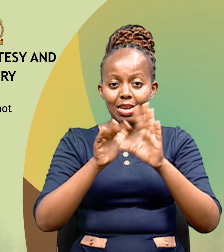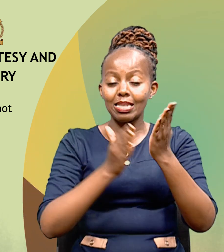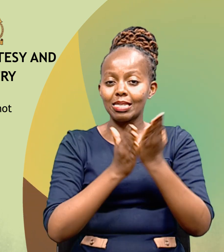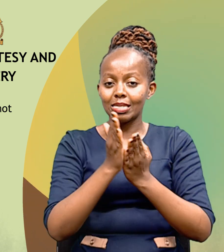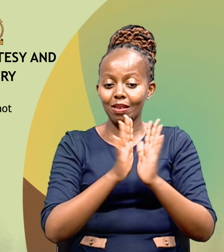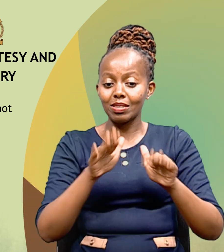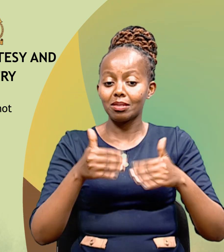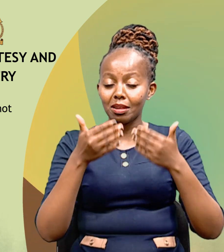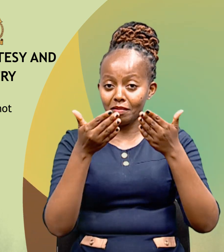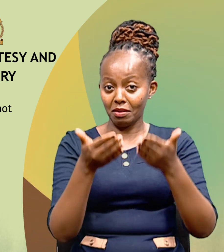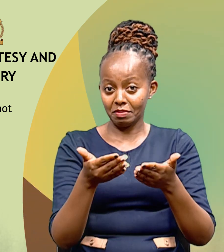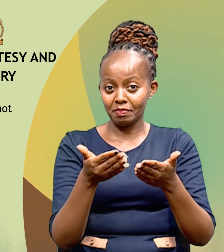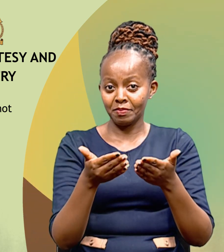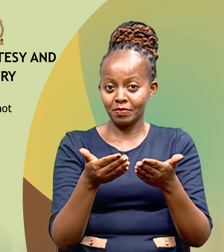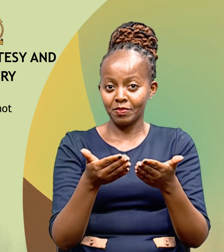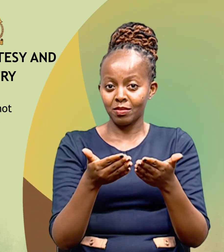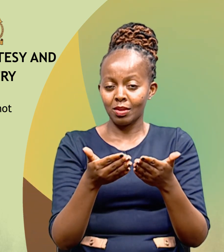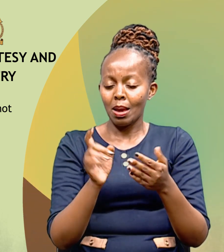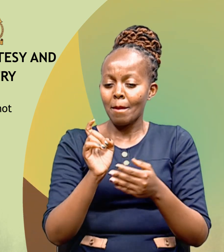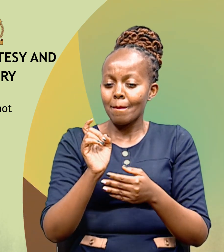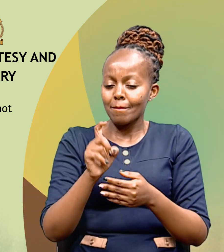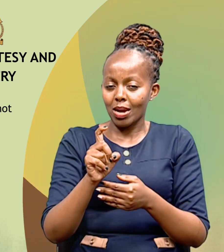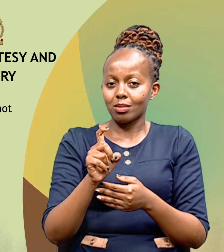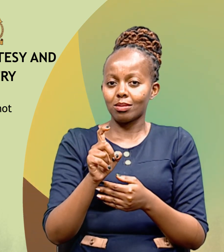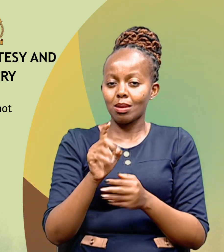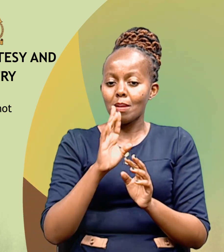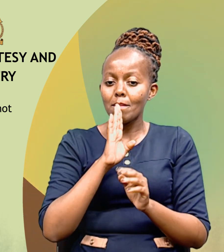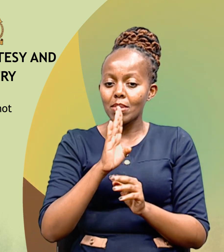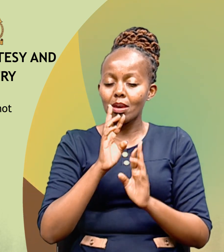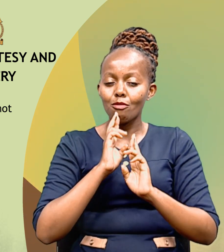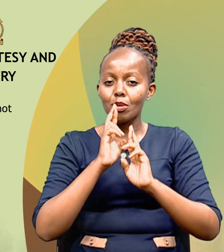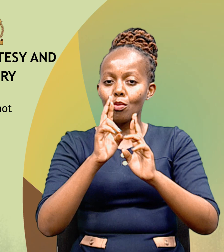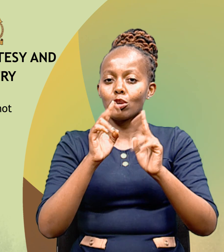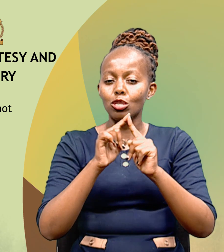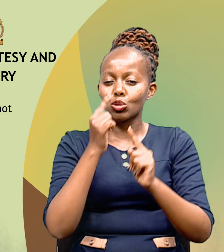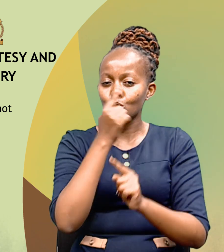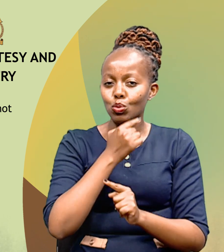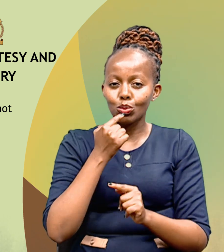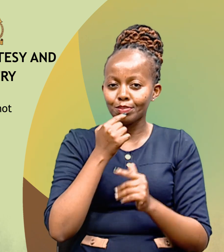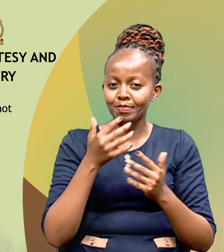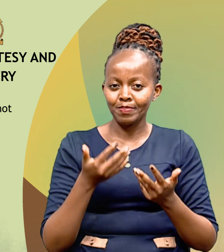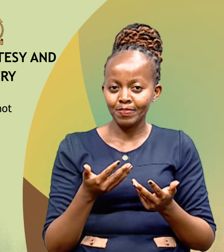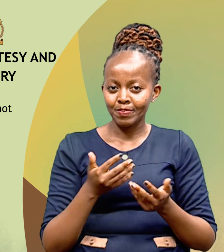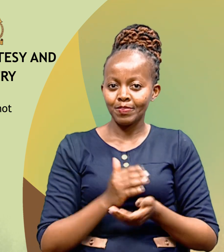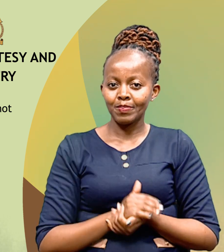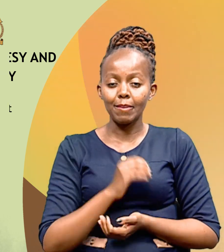service delivery should be reported to